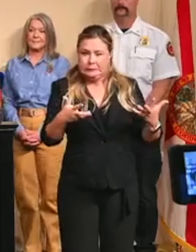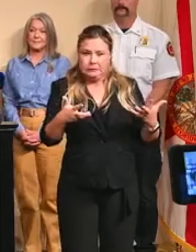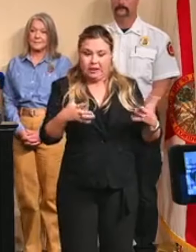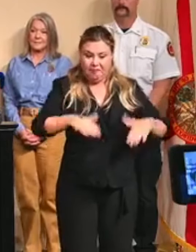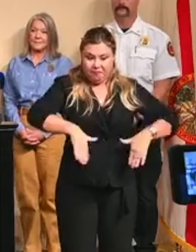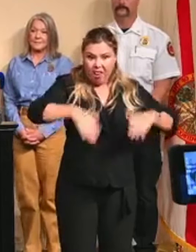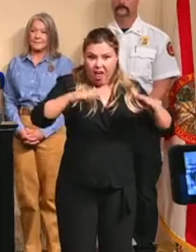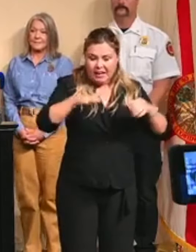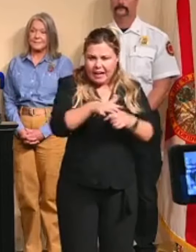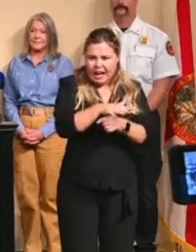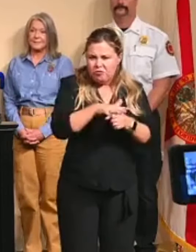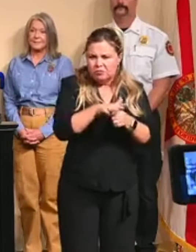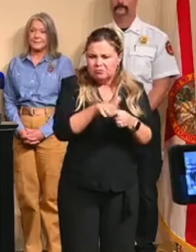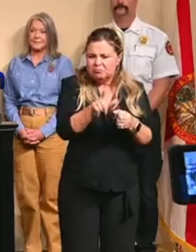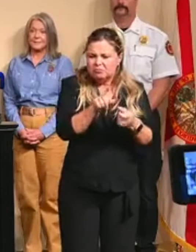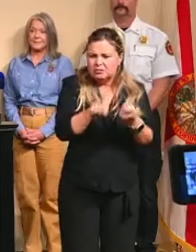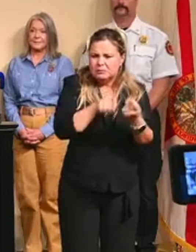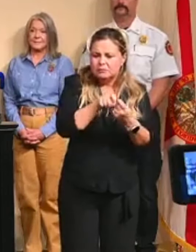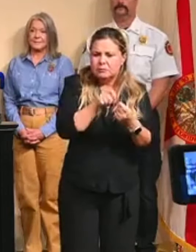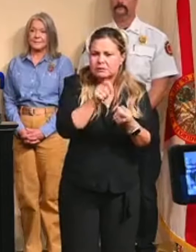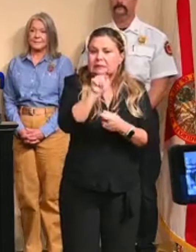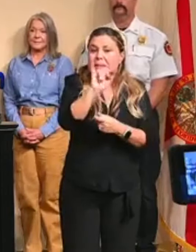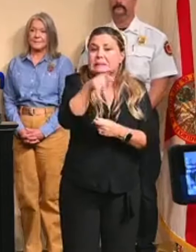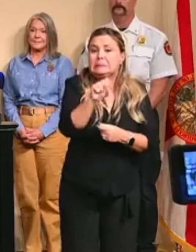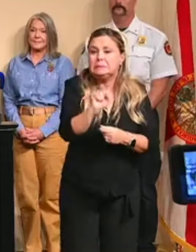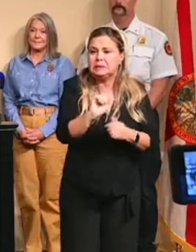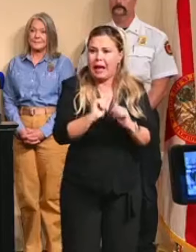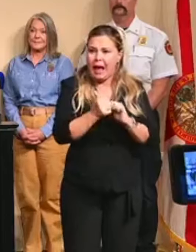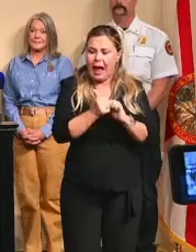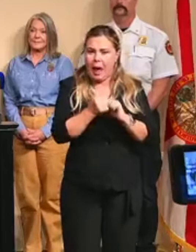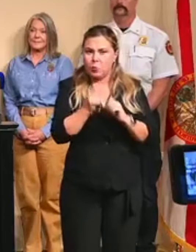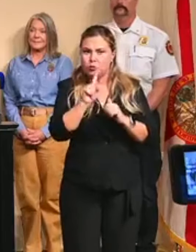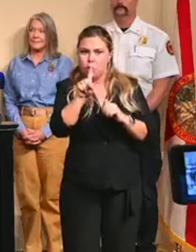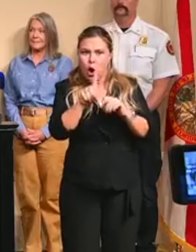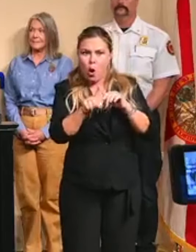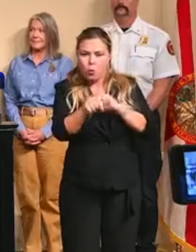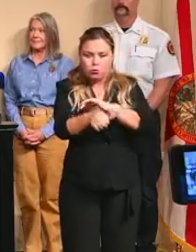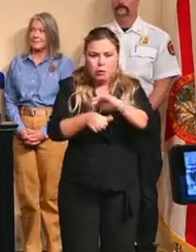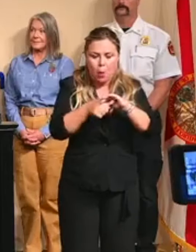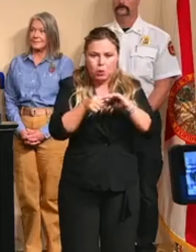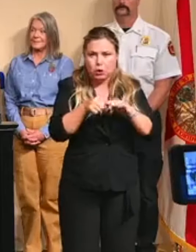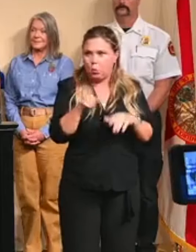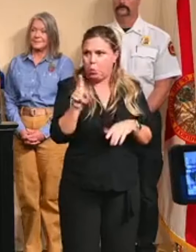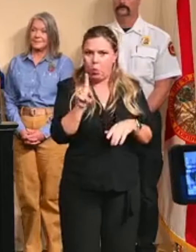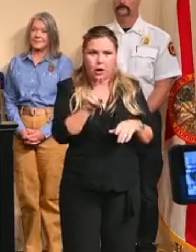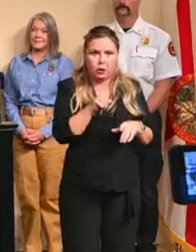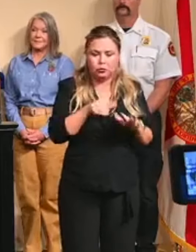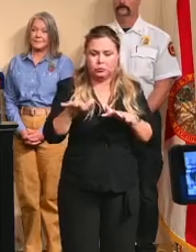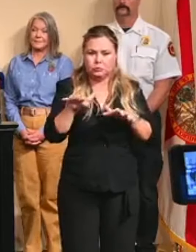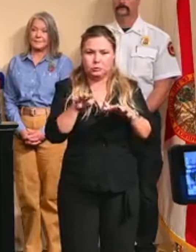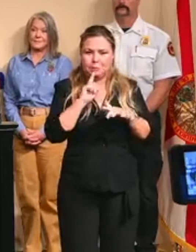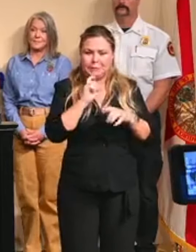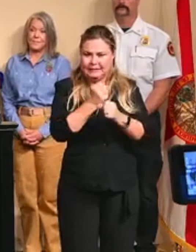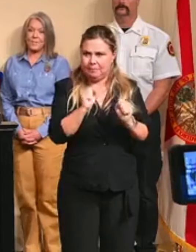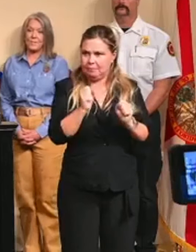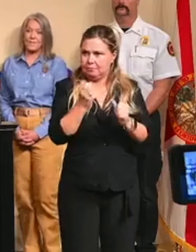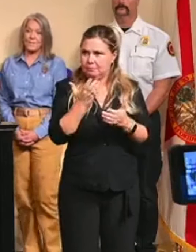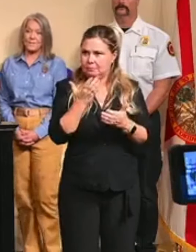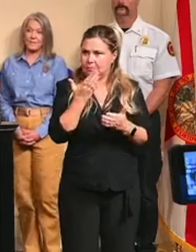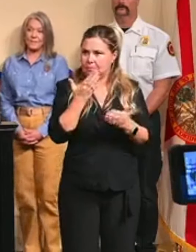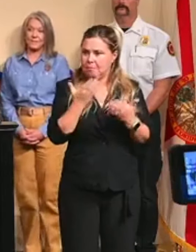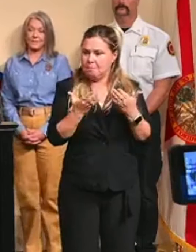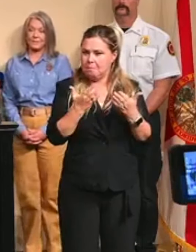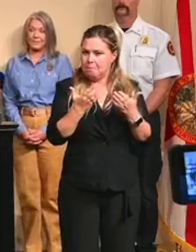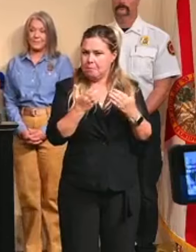a floody area, give them some tips on how to go and relocate to a shelter, where they're located. Maybe just expound upon